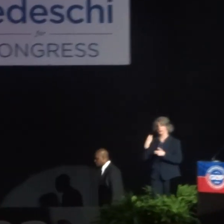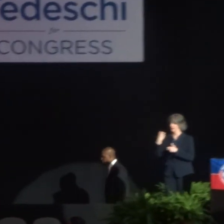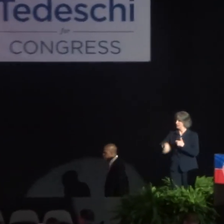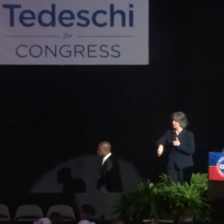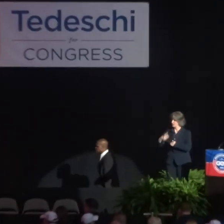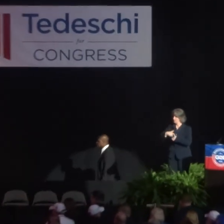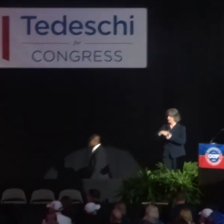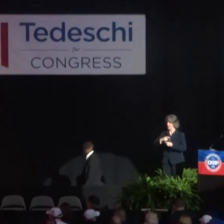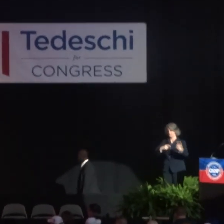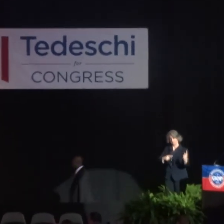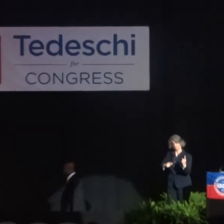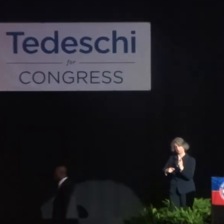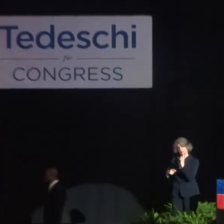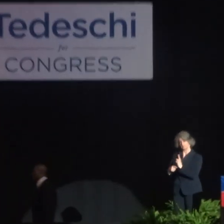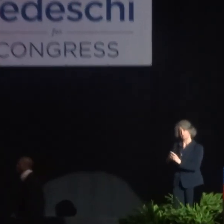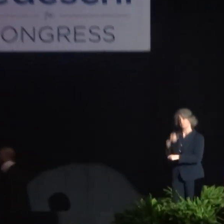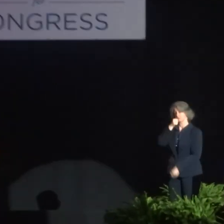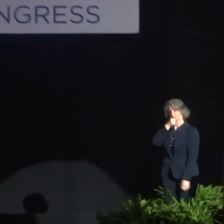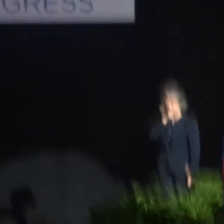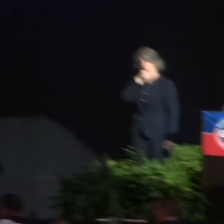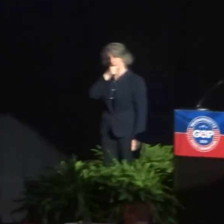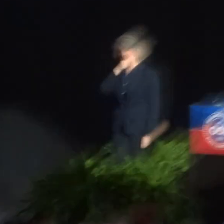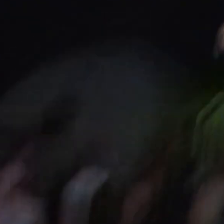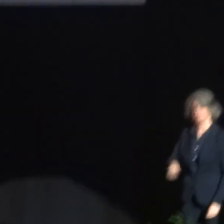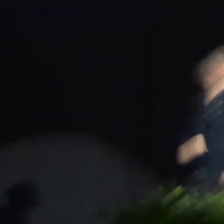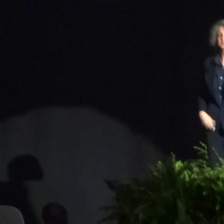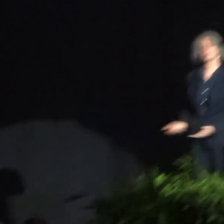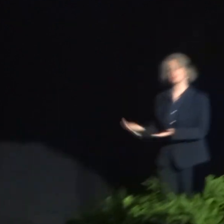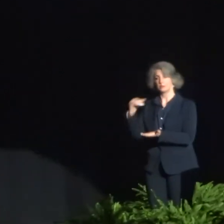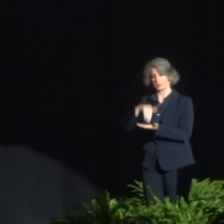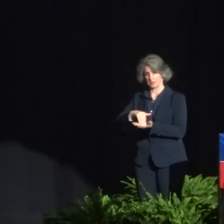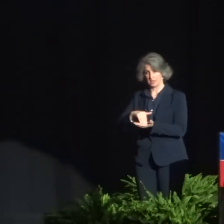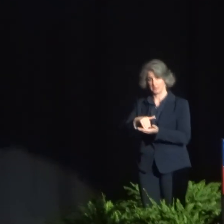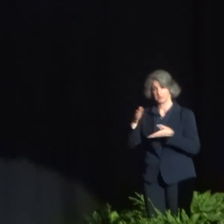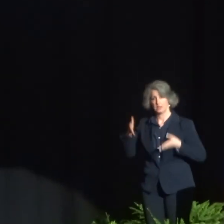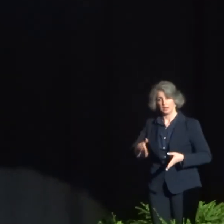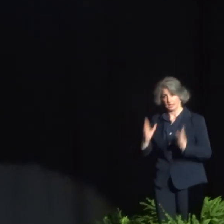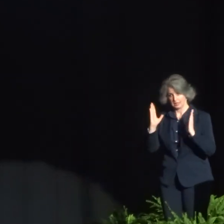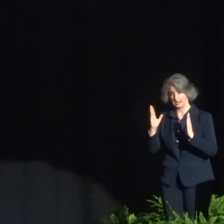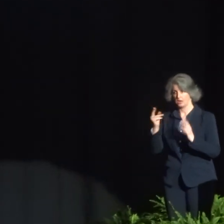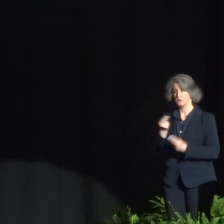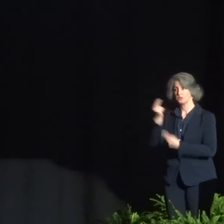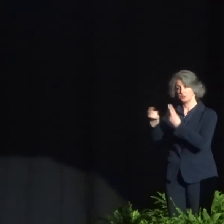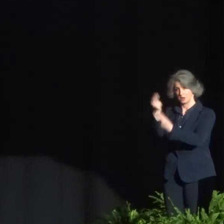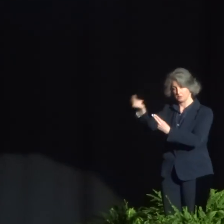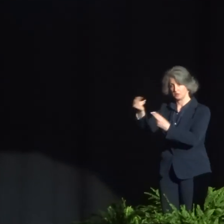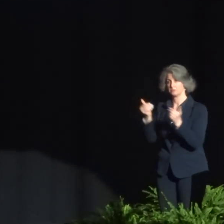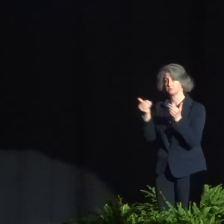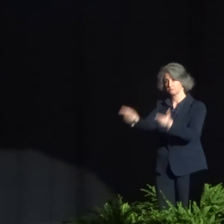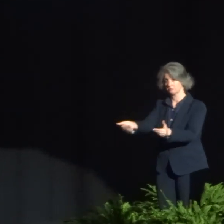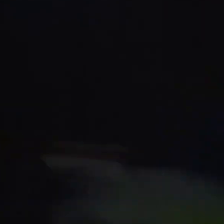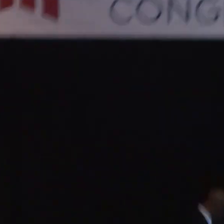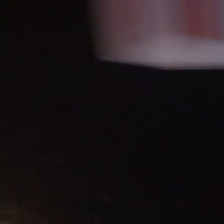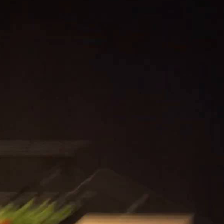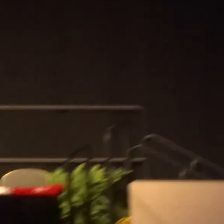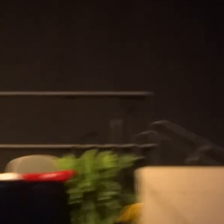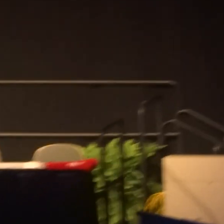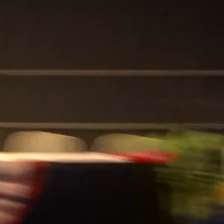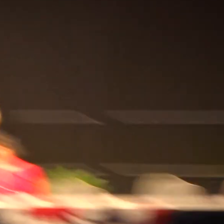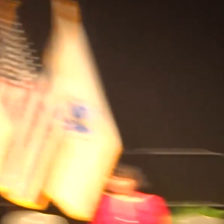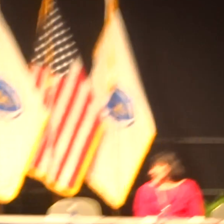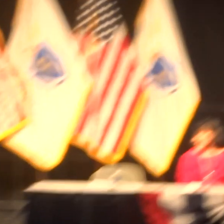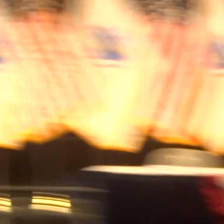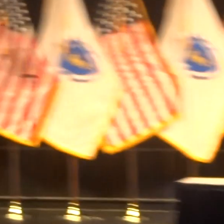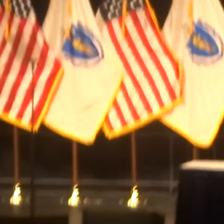Geddes to the microphone, and so we are going to again allow that nomination to move forward. And so the